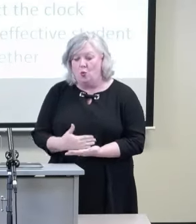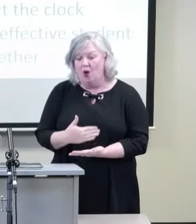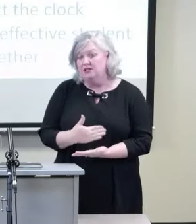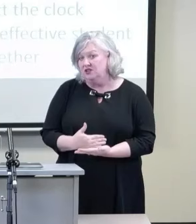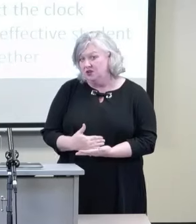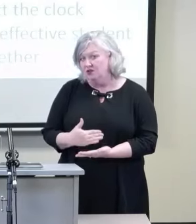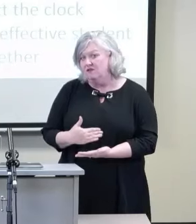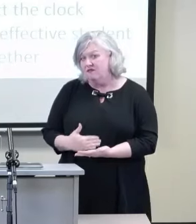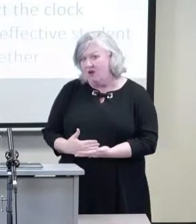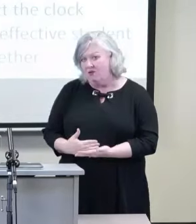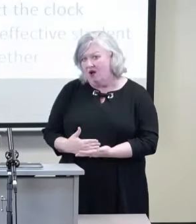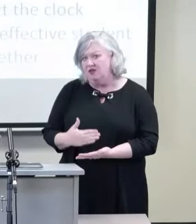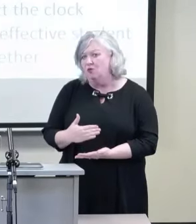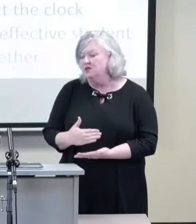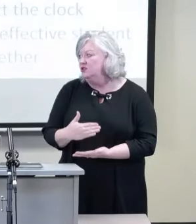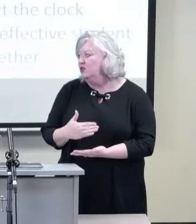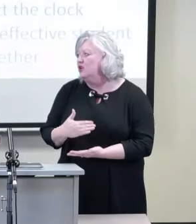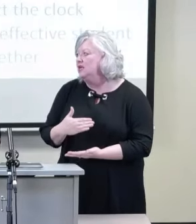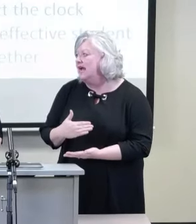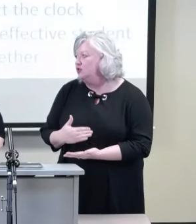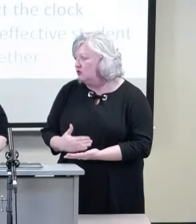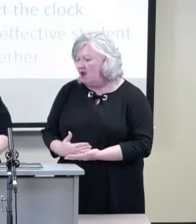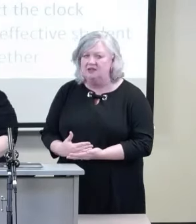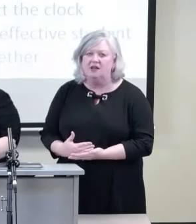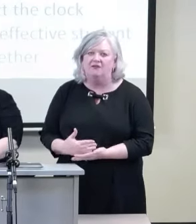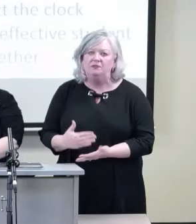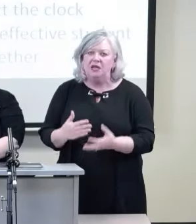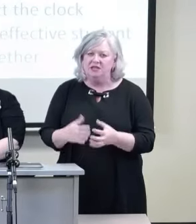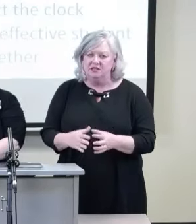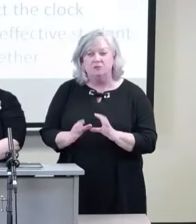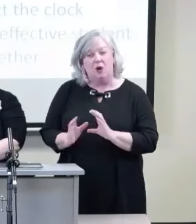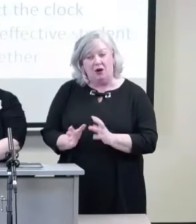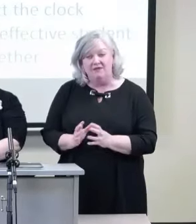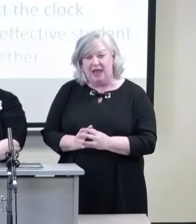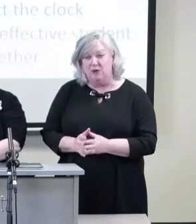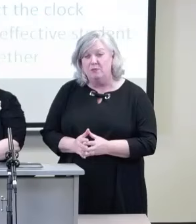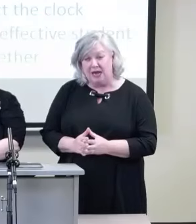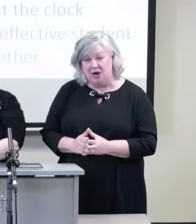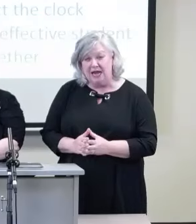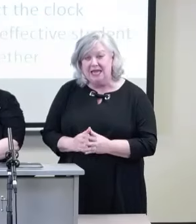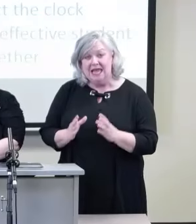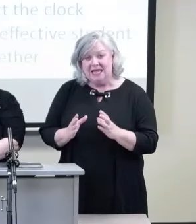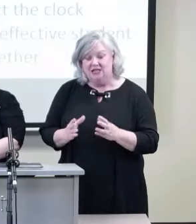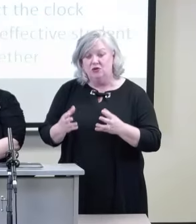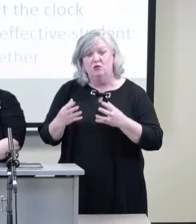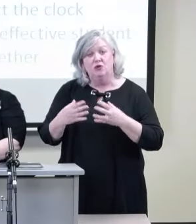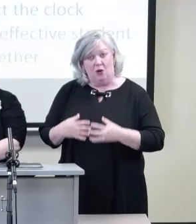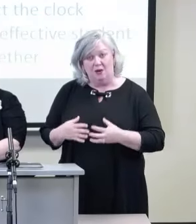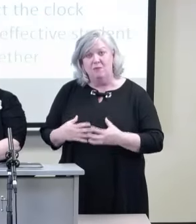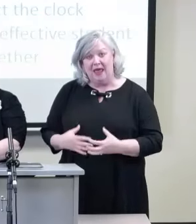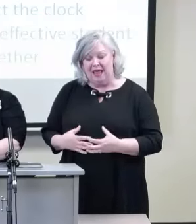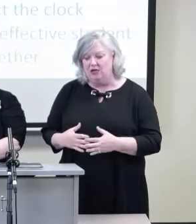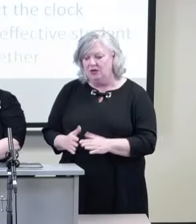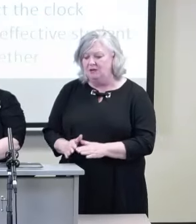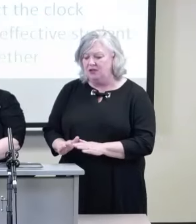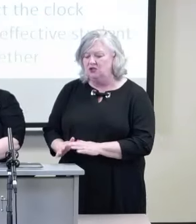want to turn your phone off you want to turn your electronics off this is part of that preparing to go